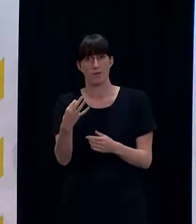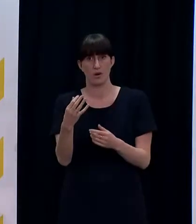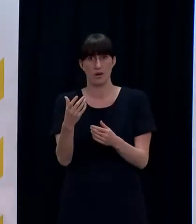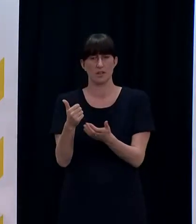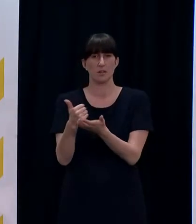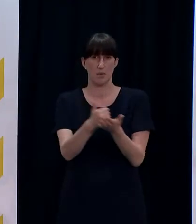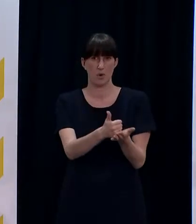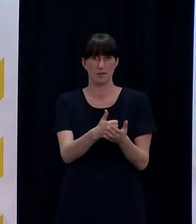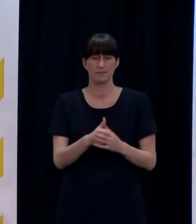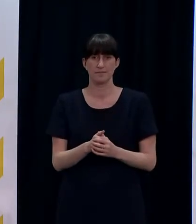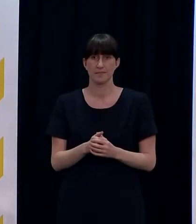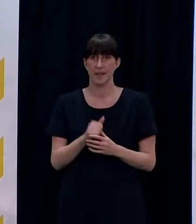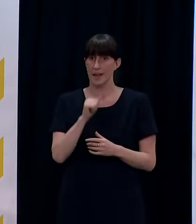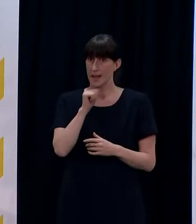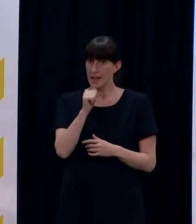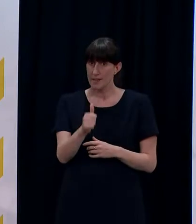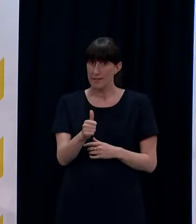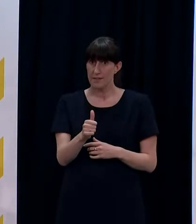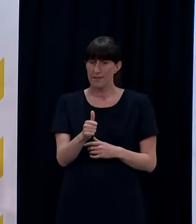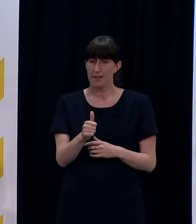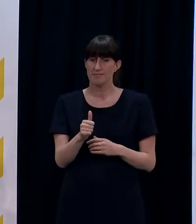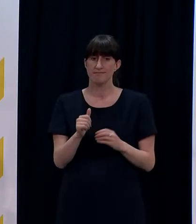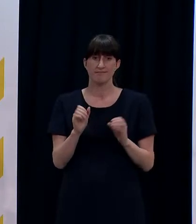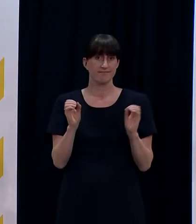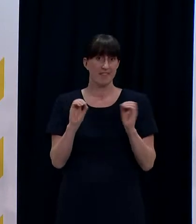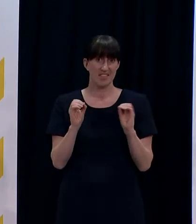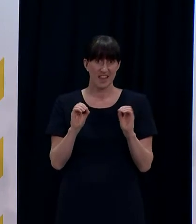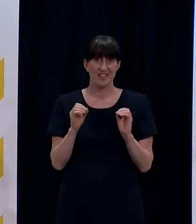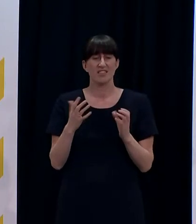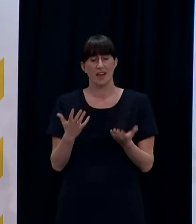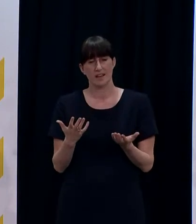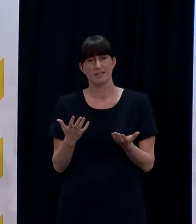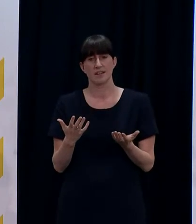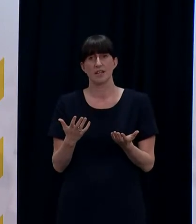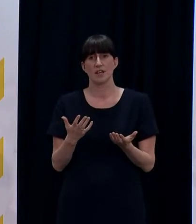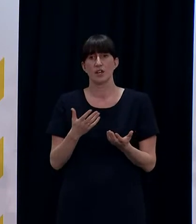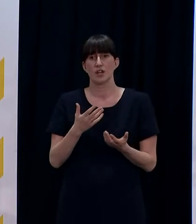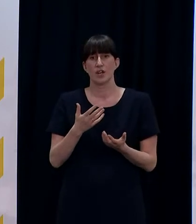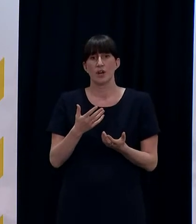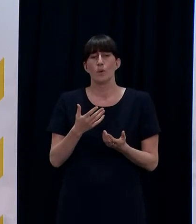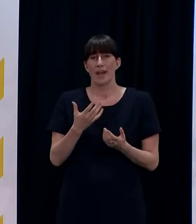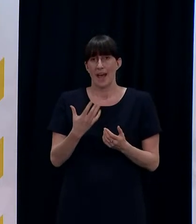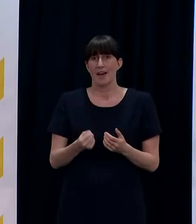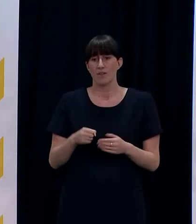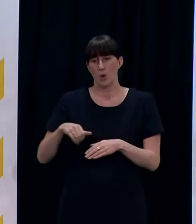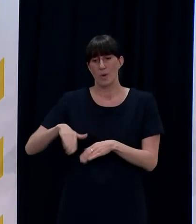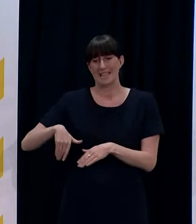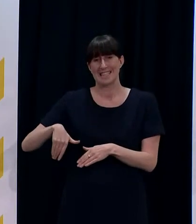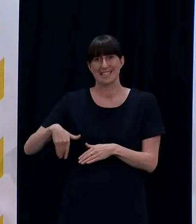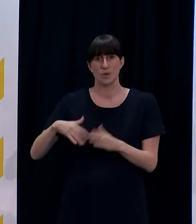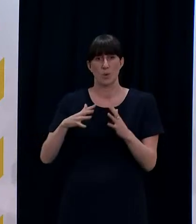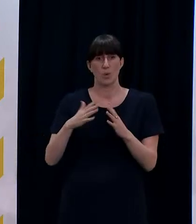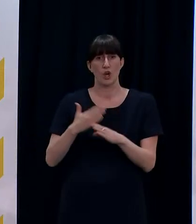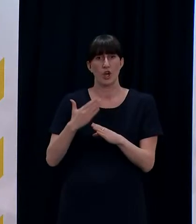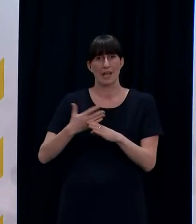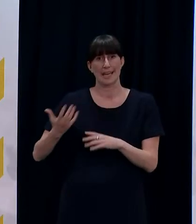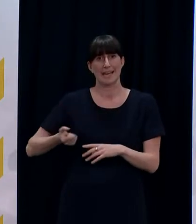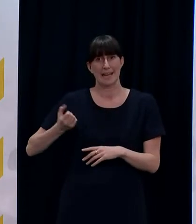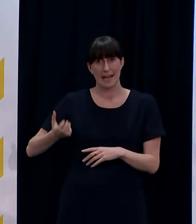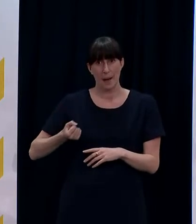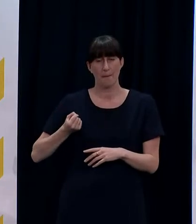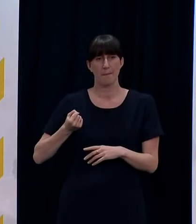way, this is why we have the work and income system and the Ministry of Social Development, and I do encourage people to make direct